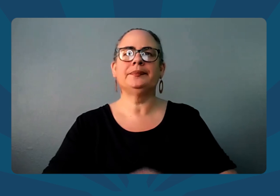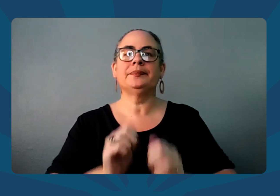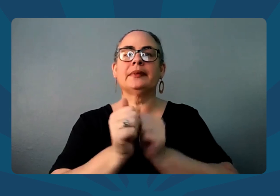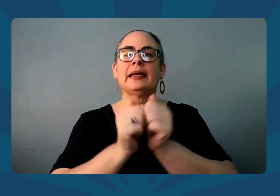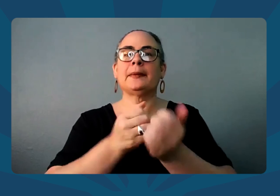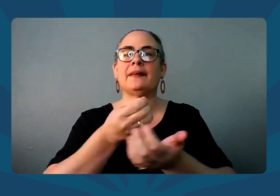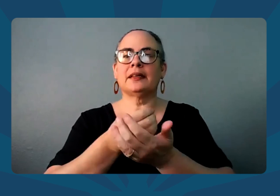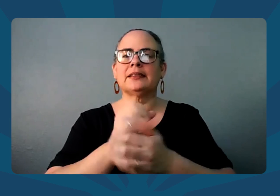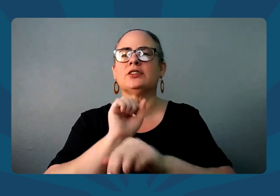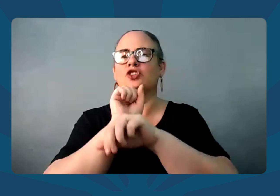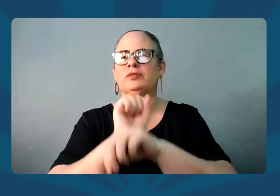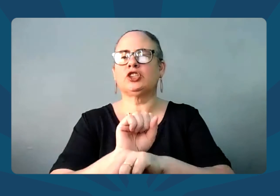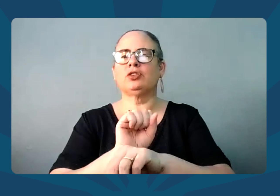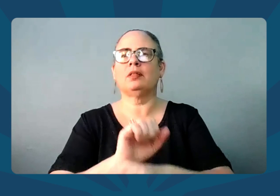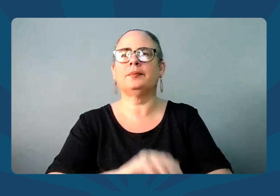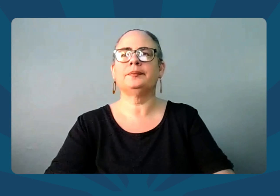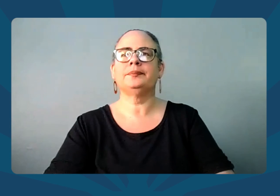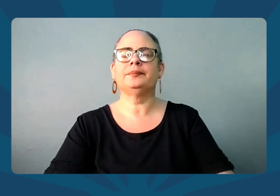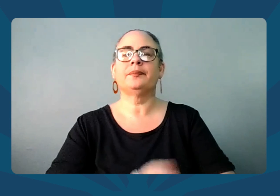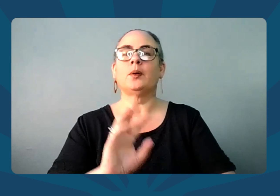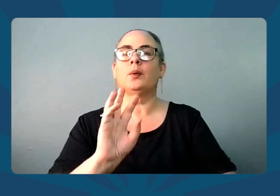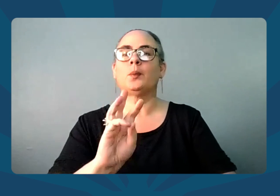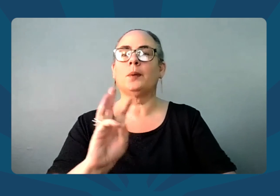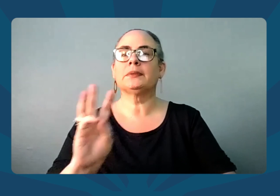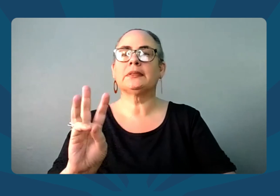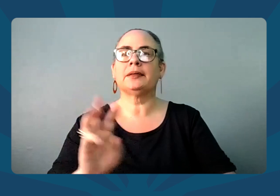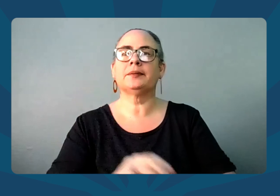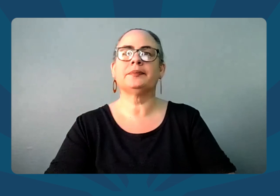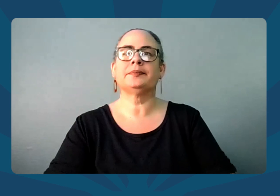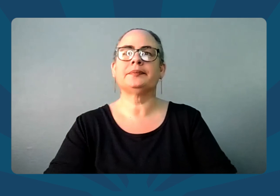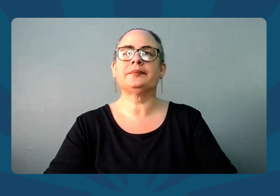Party Republican, campaign funding traditional.